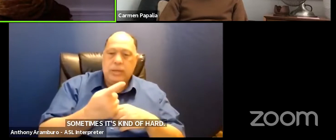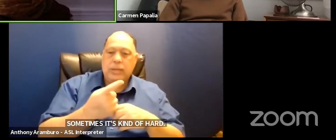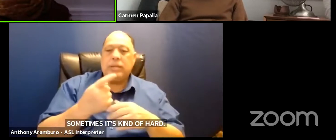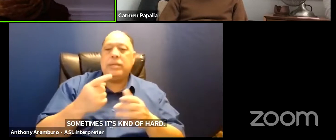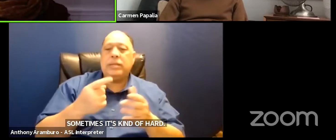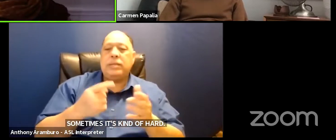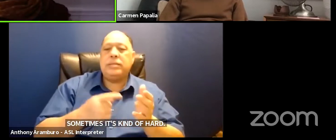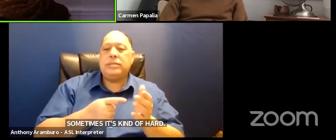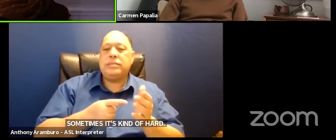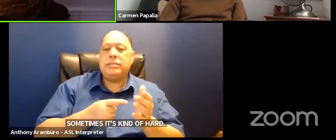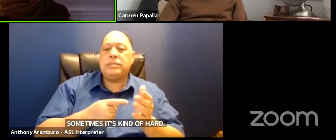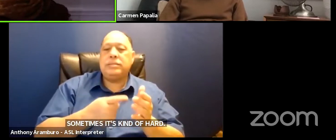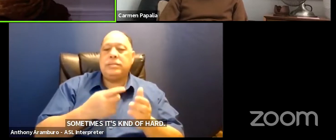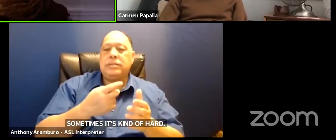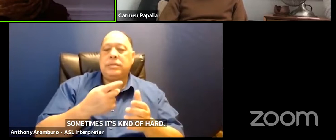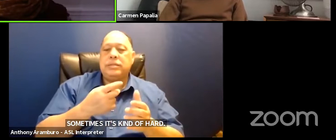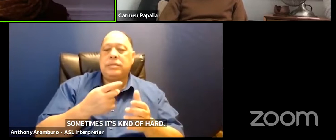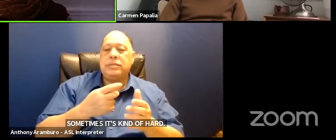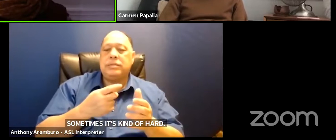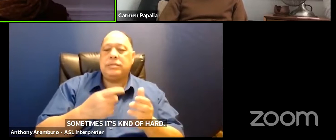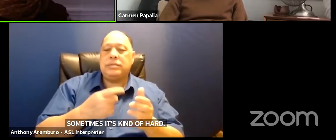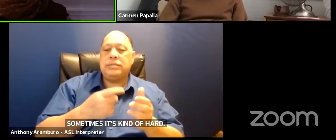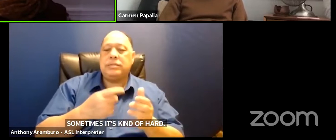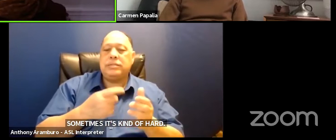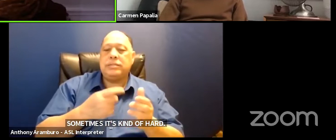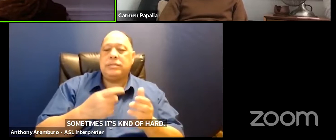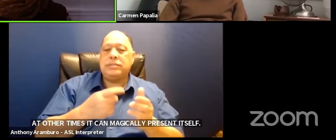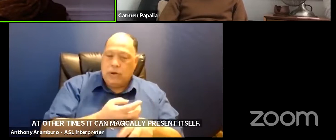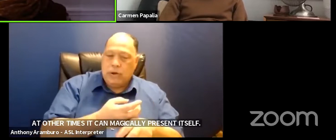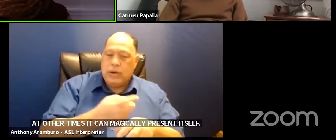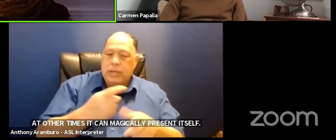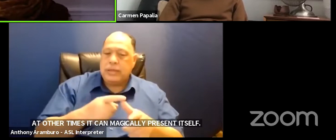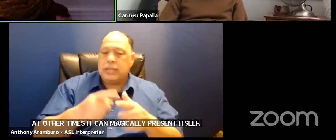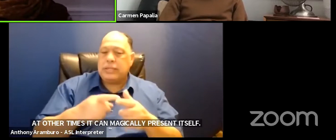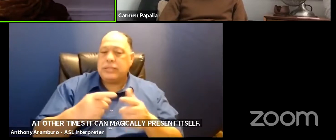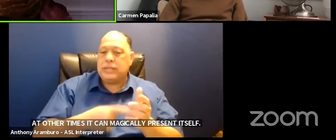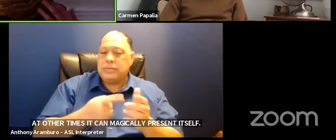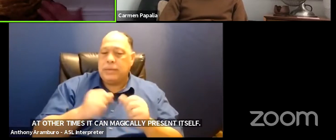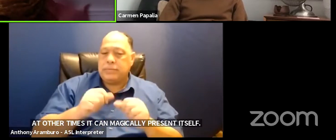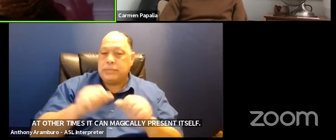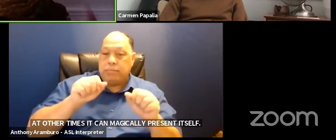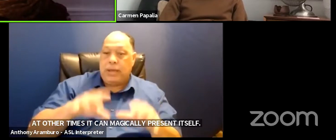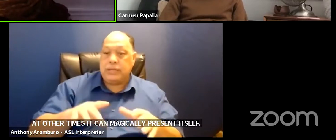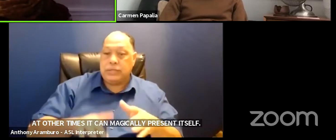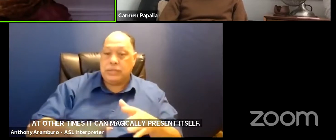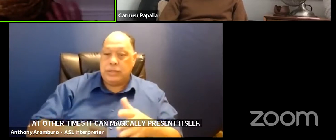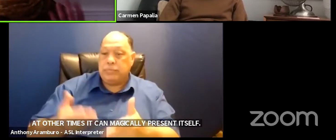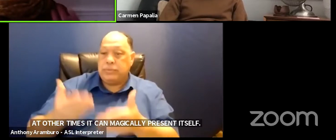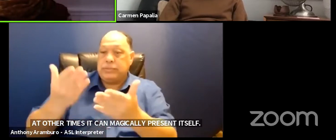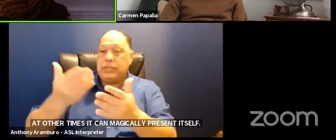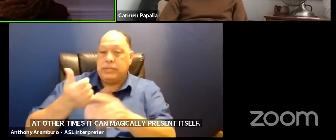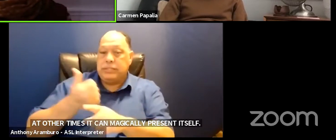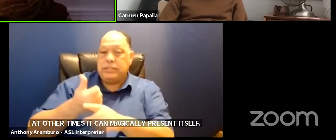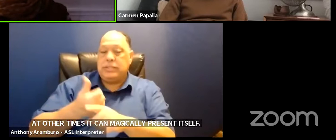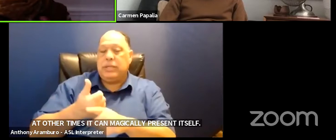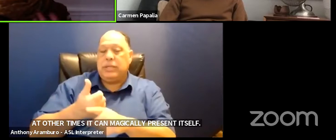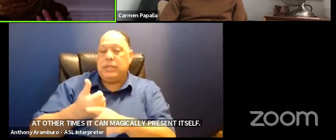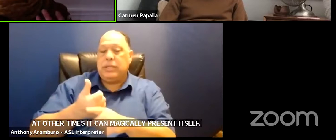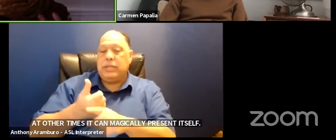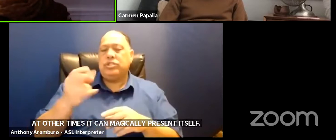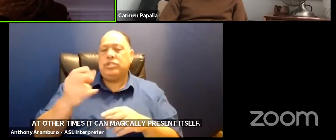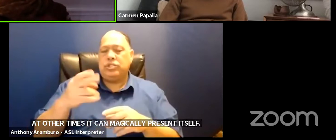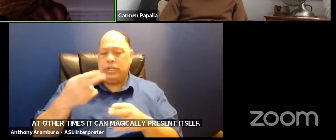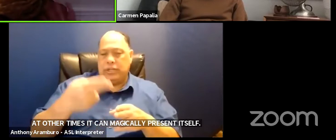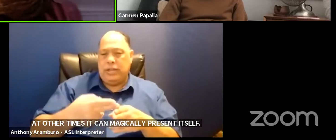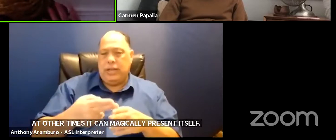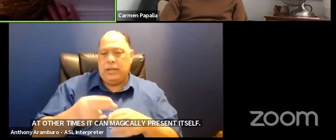present itself. And but she's only kind of recently just had this term and been able to name it,